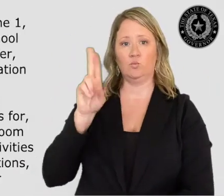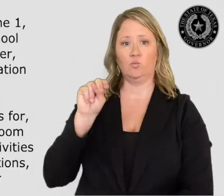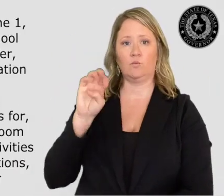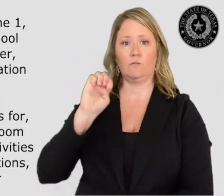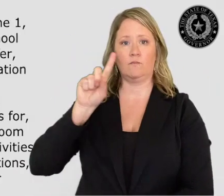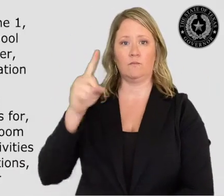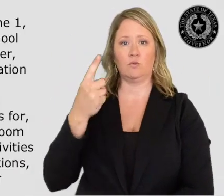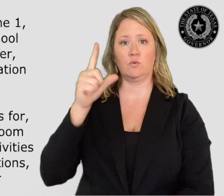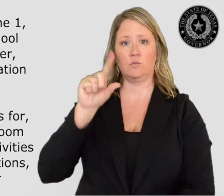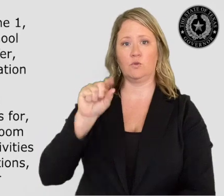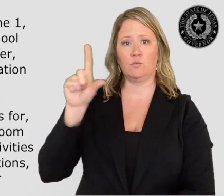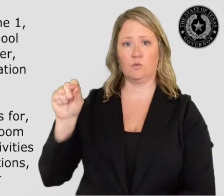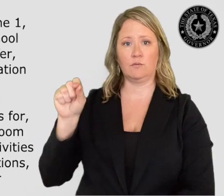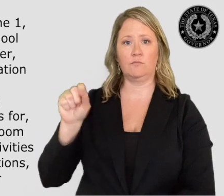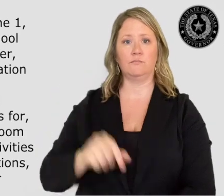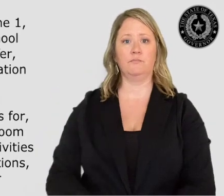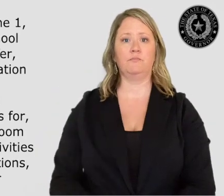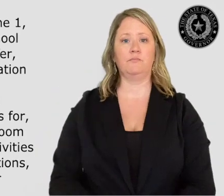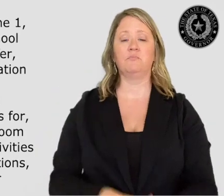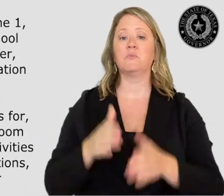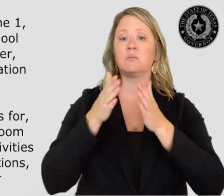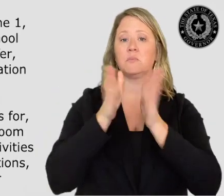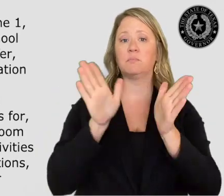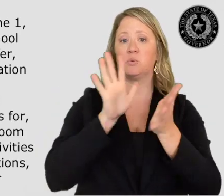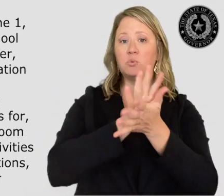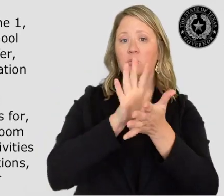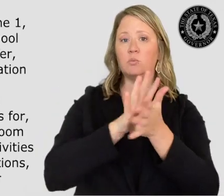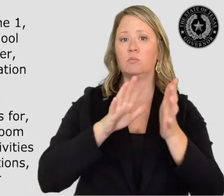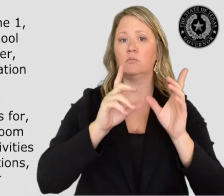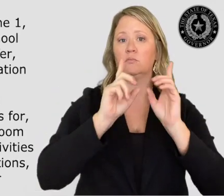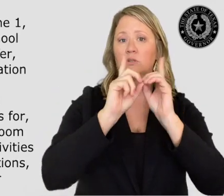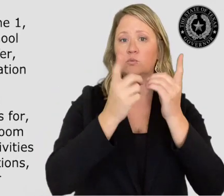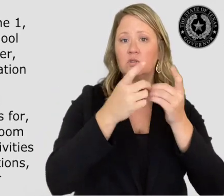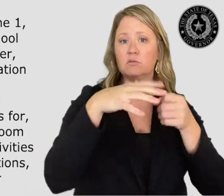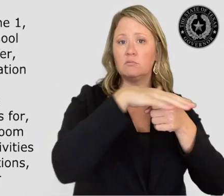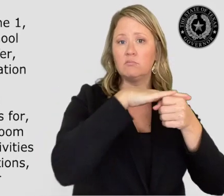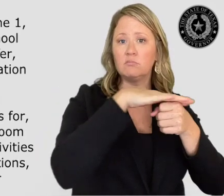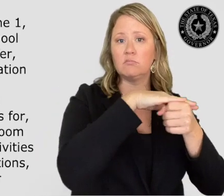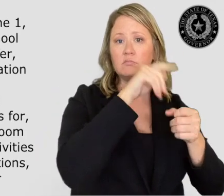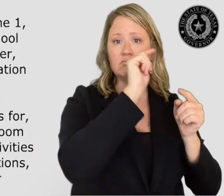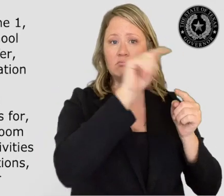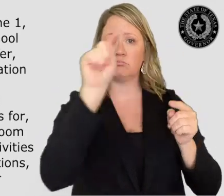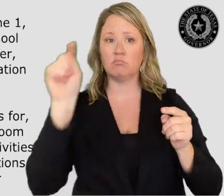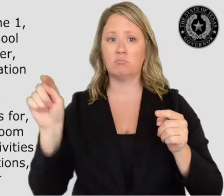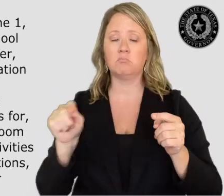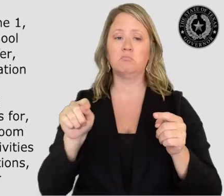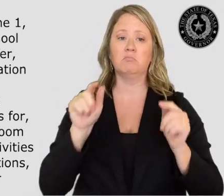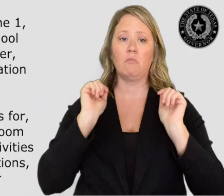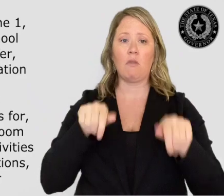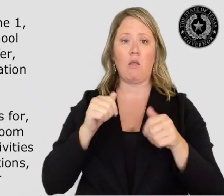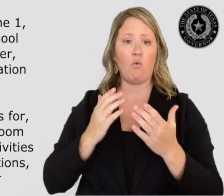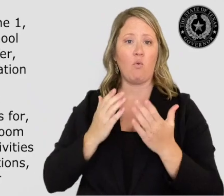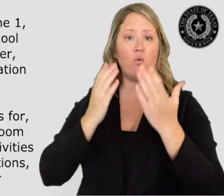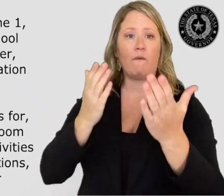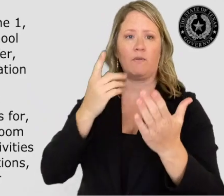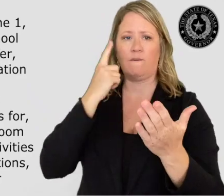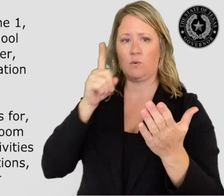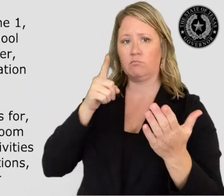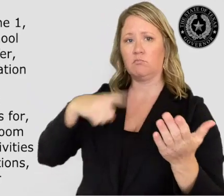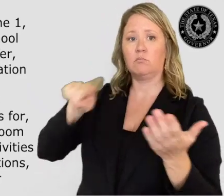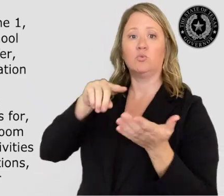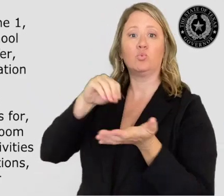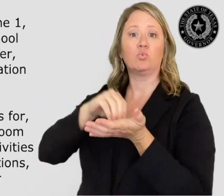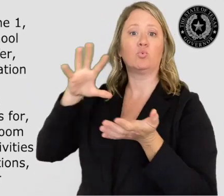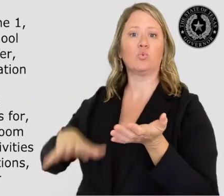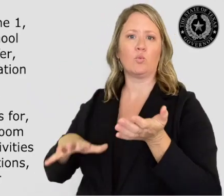Beginning June 1, 2020, public school districts may offer and public education students may accordingly visit